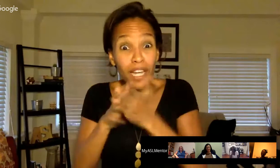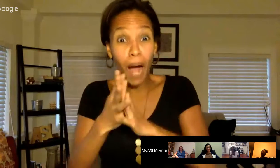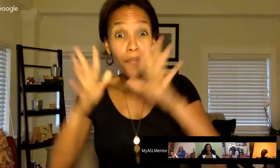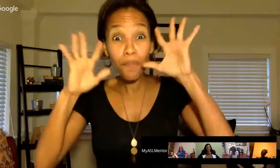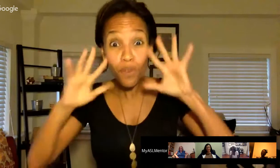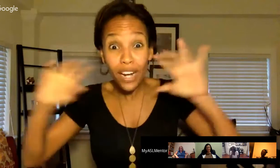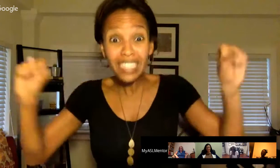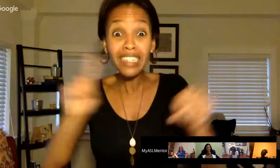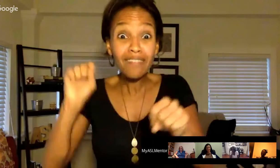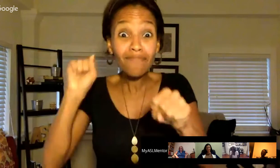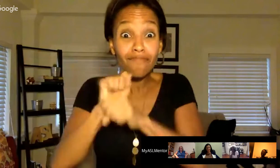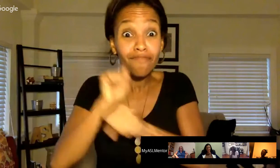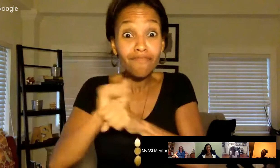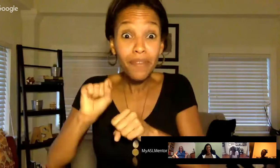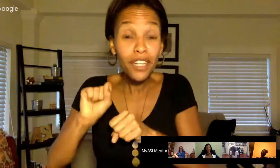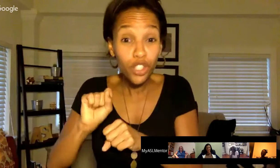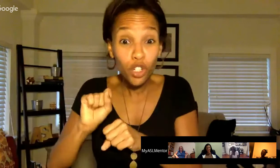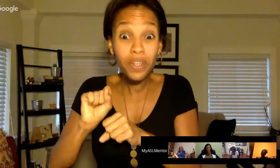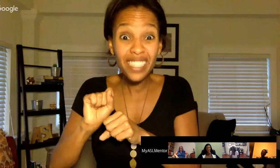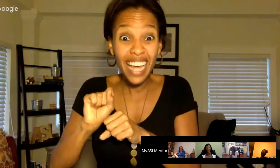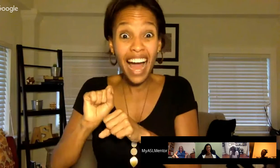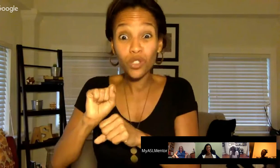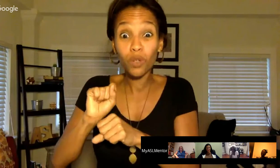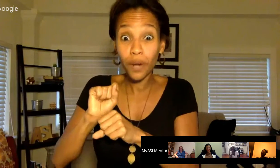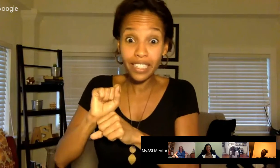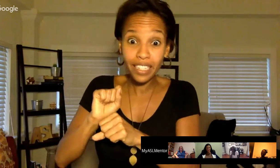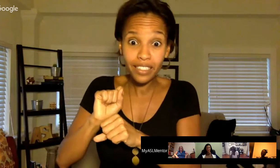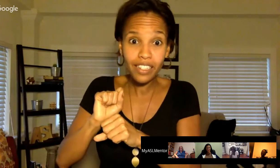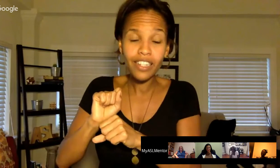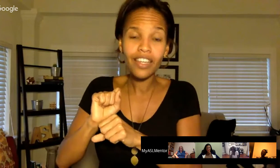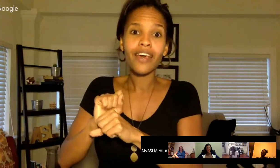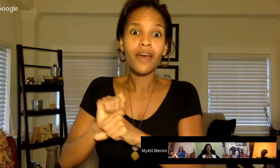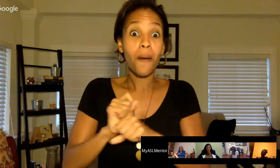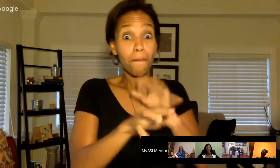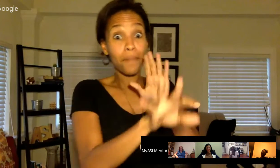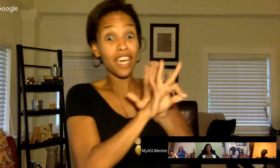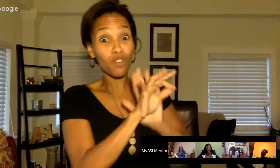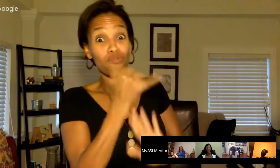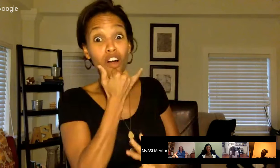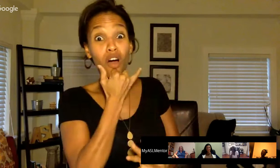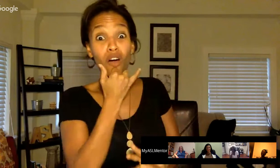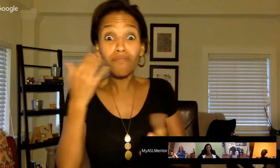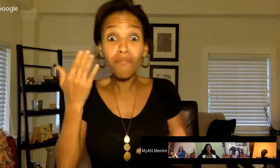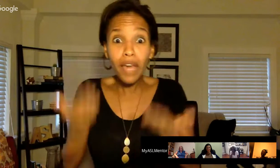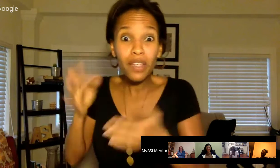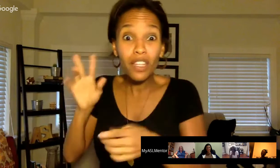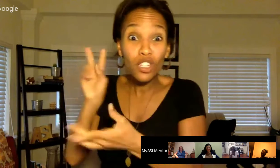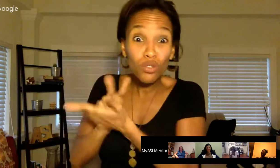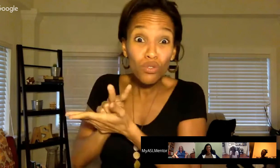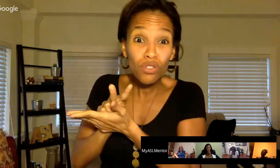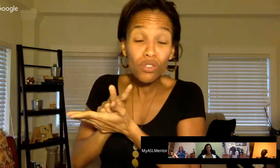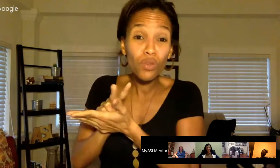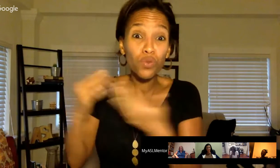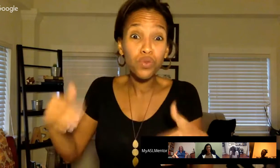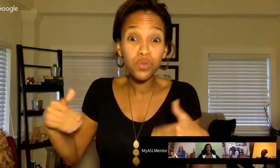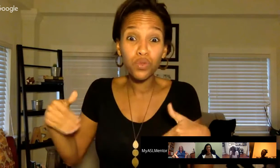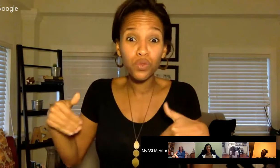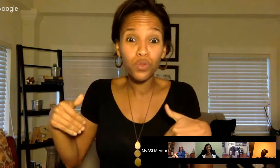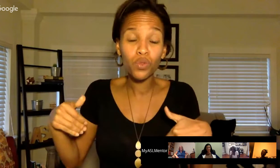wants to become the president. Maybe Chubin is the actual president. Pick wrong, maybe